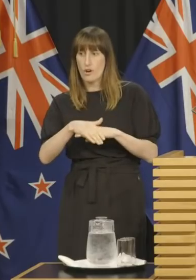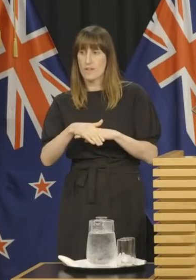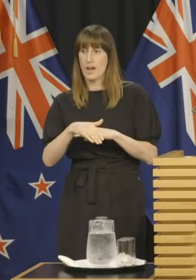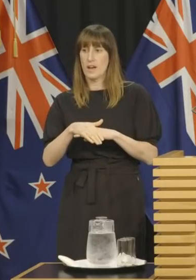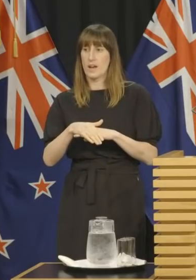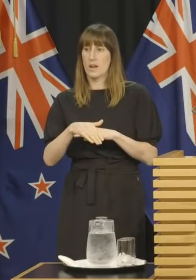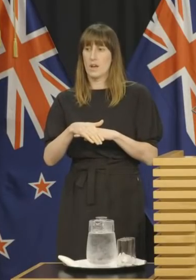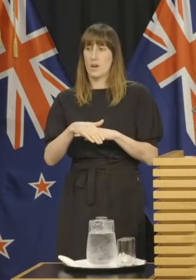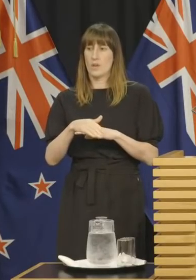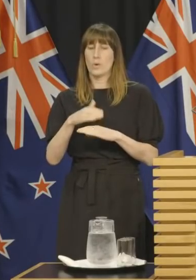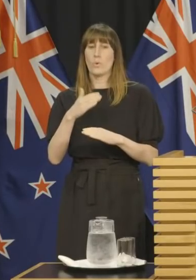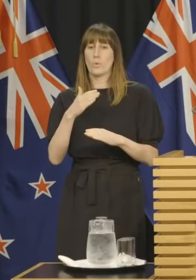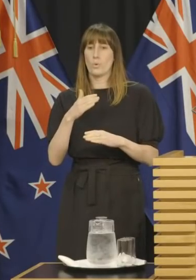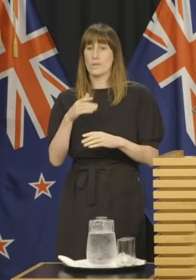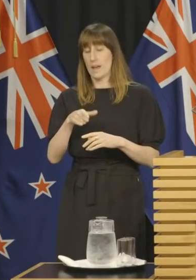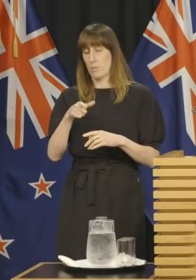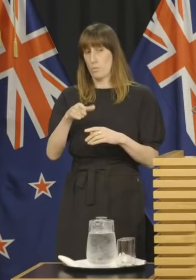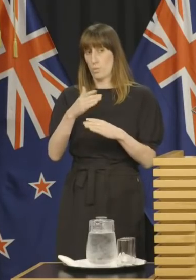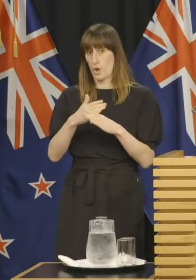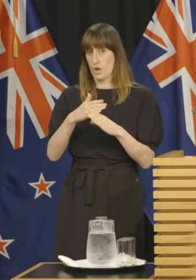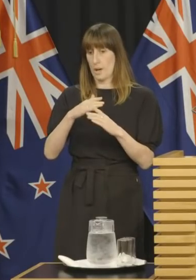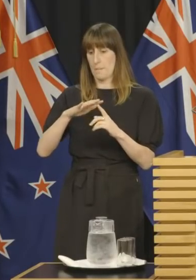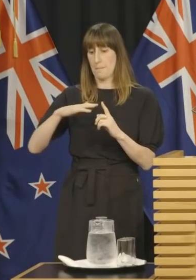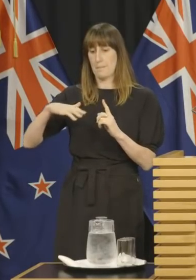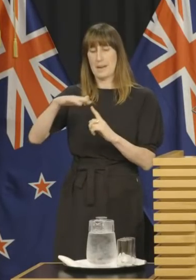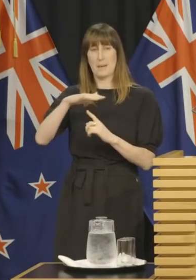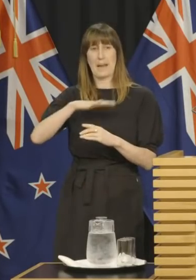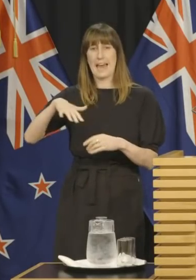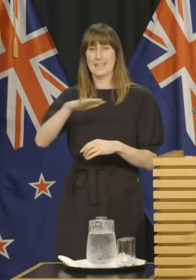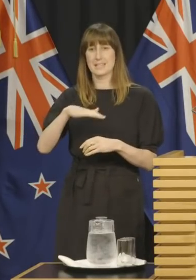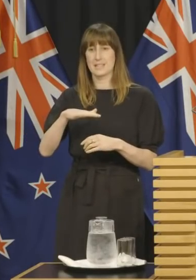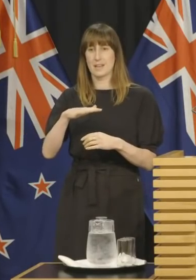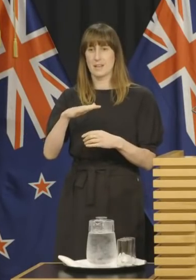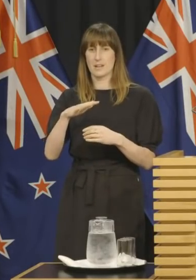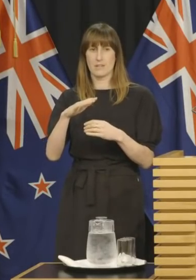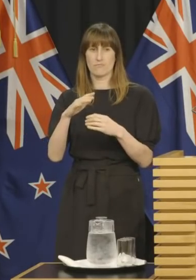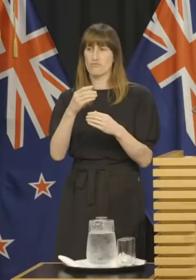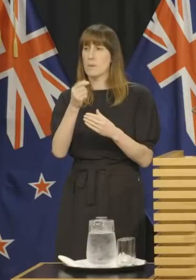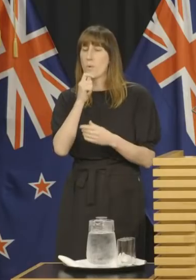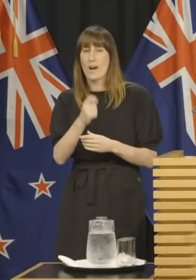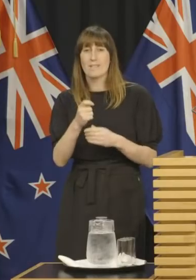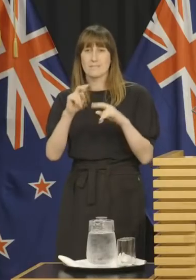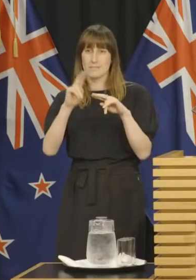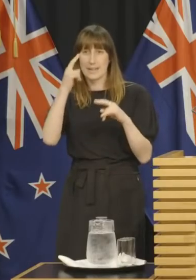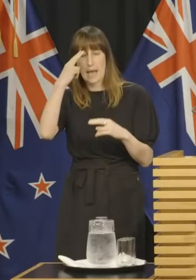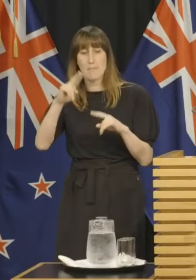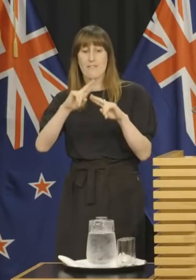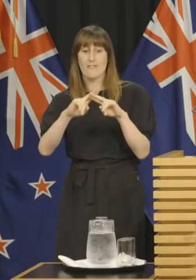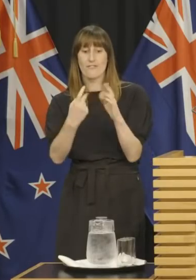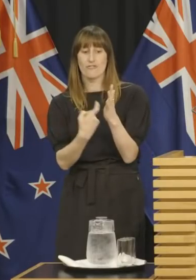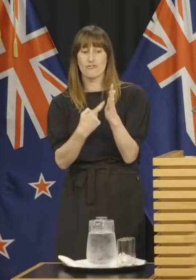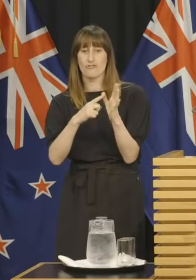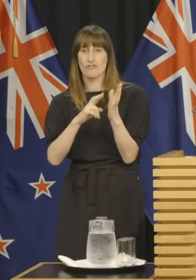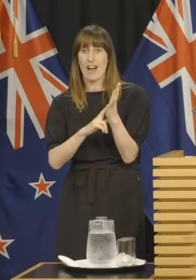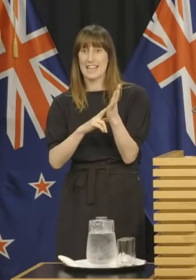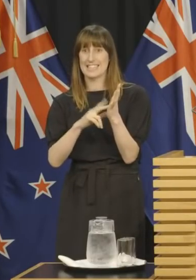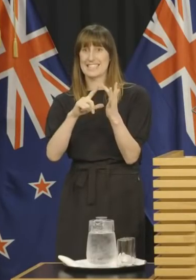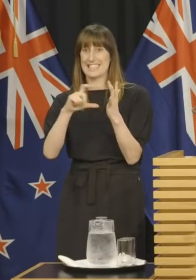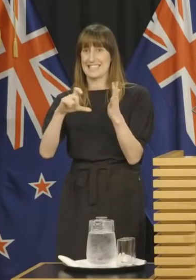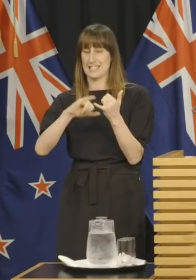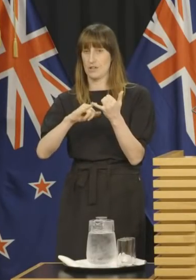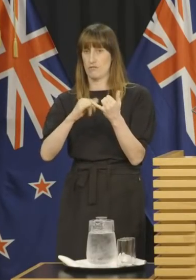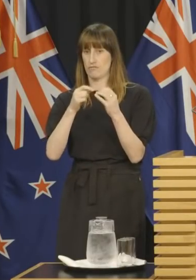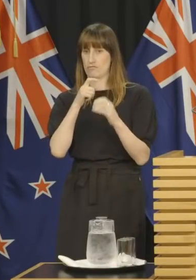convincing of the actions I needed to take. The Francis report is an extra layer of why we need to maintain a culture within